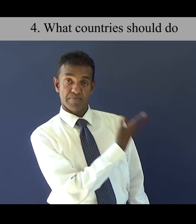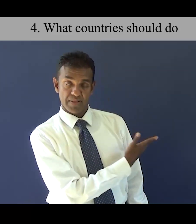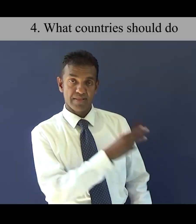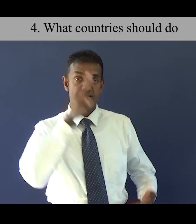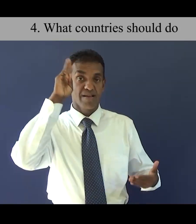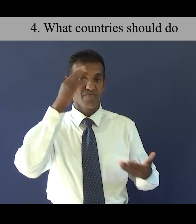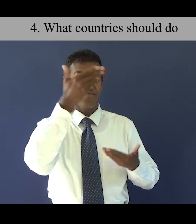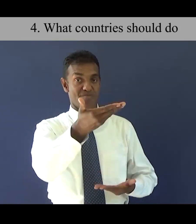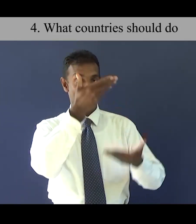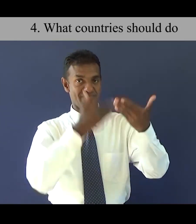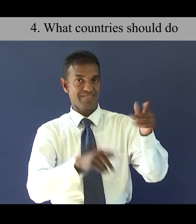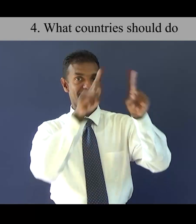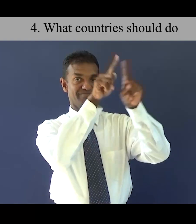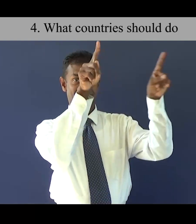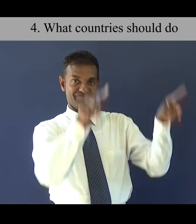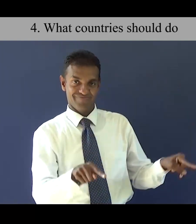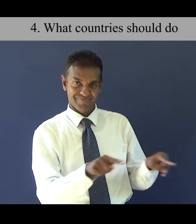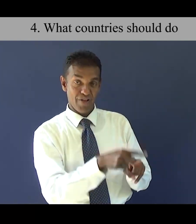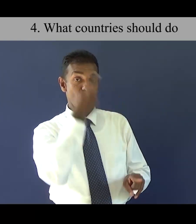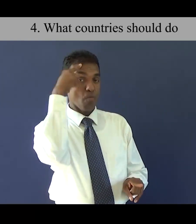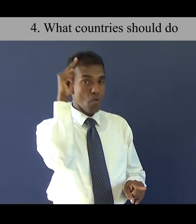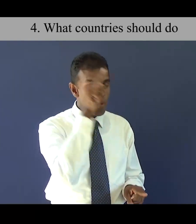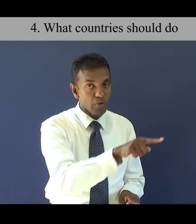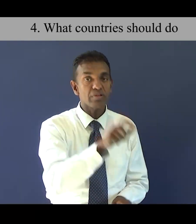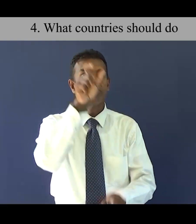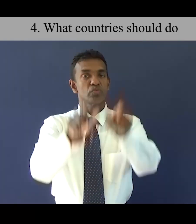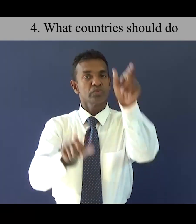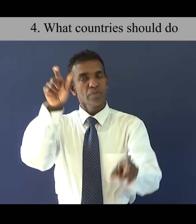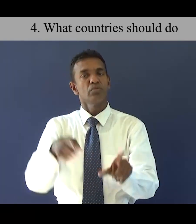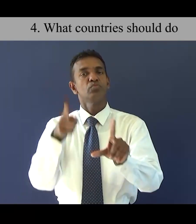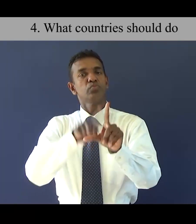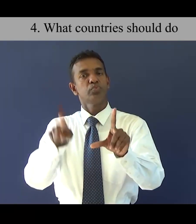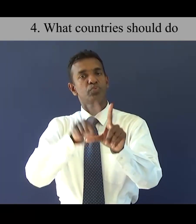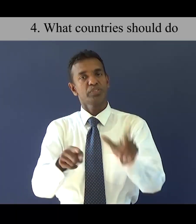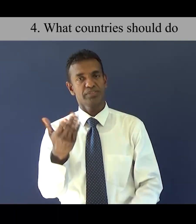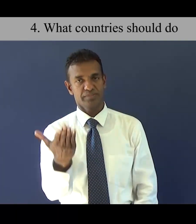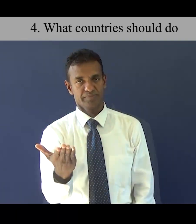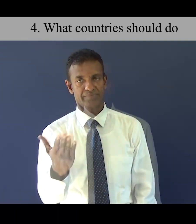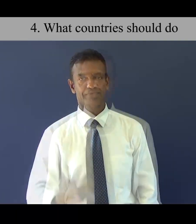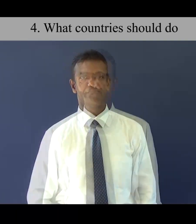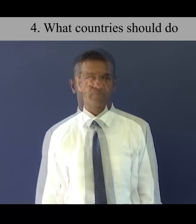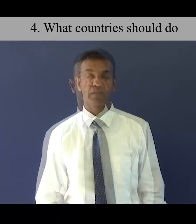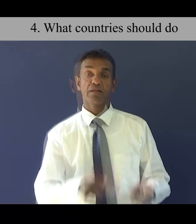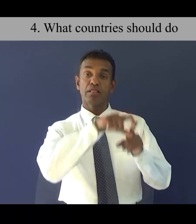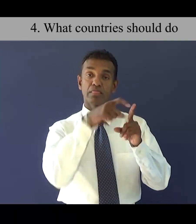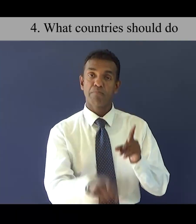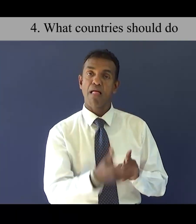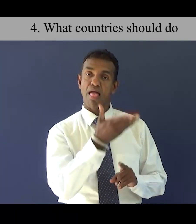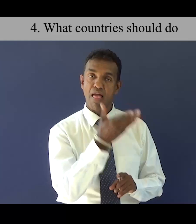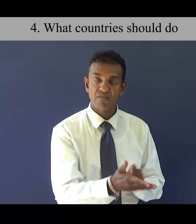to do as much as they can afford to make sure disabled people have